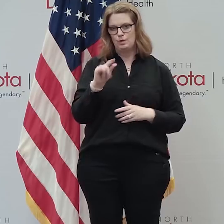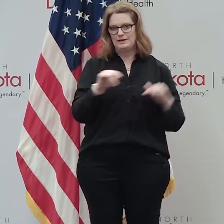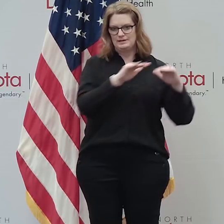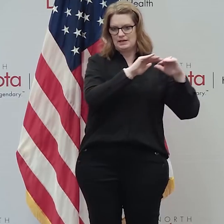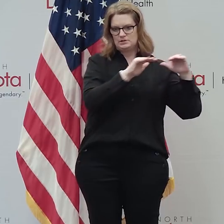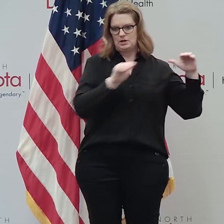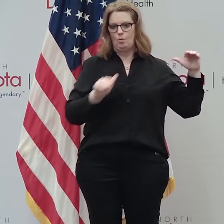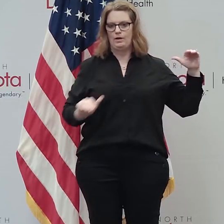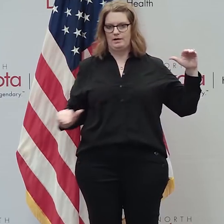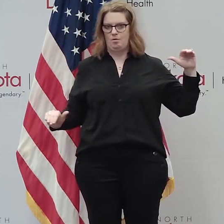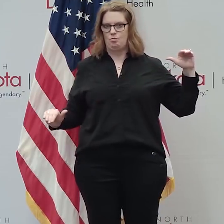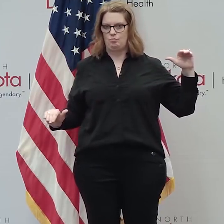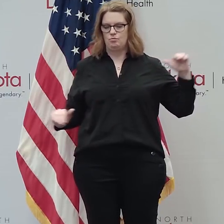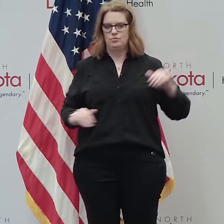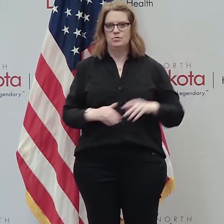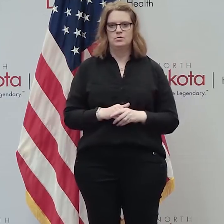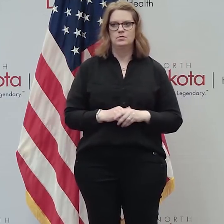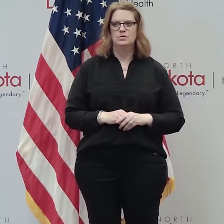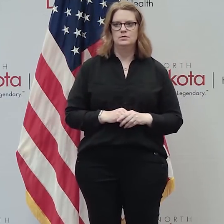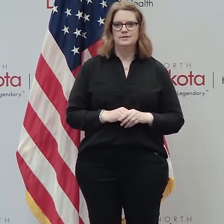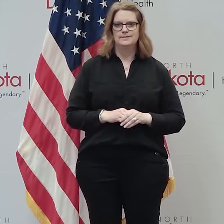down.